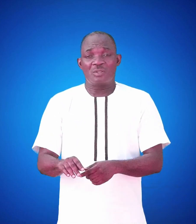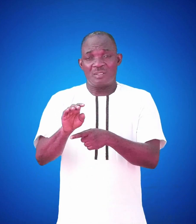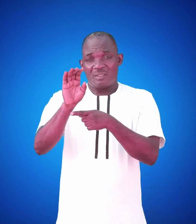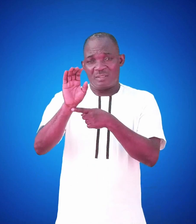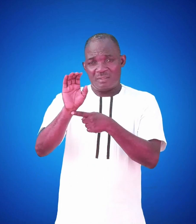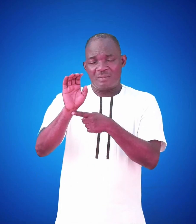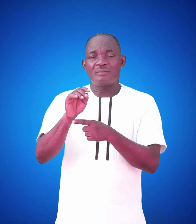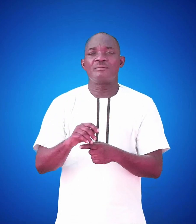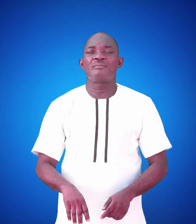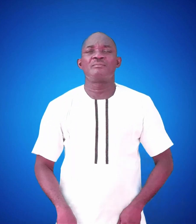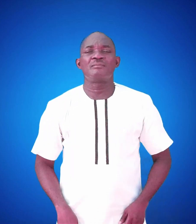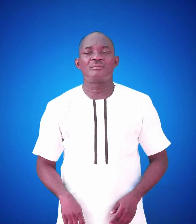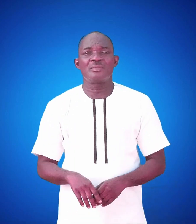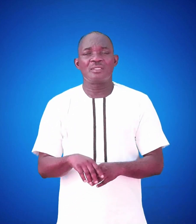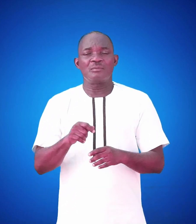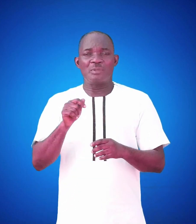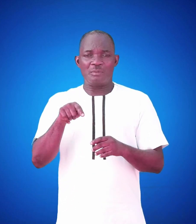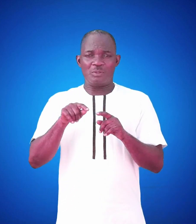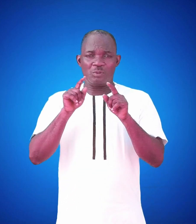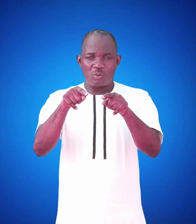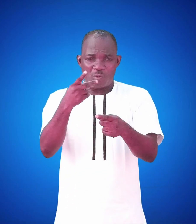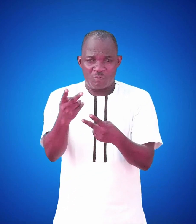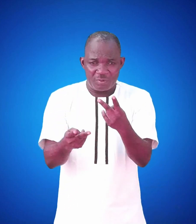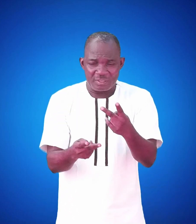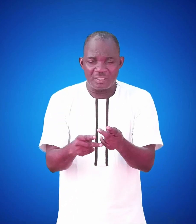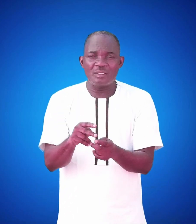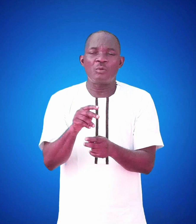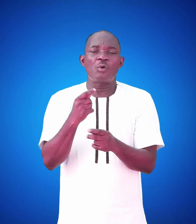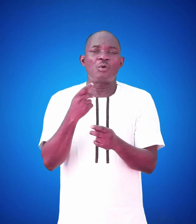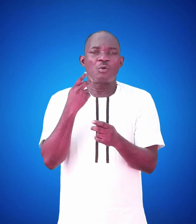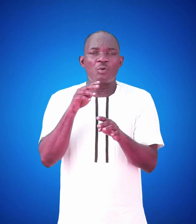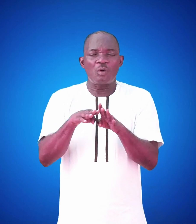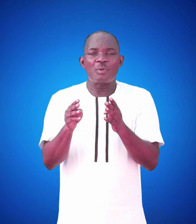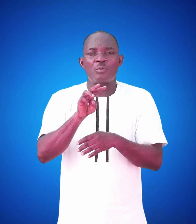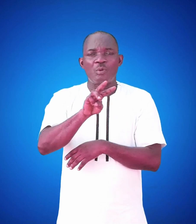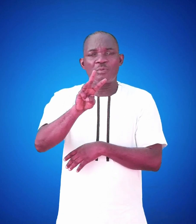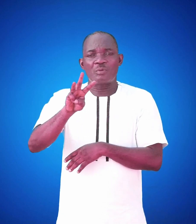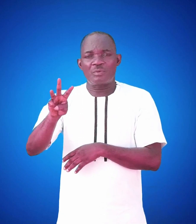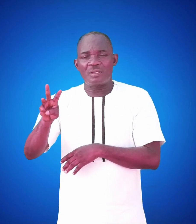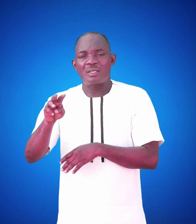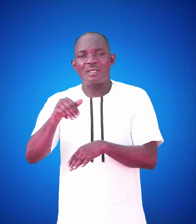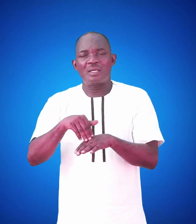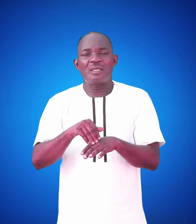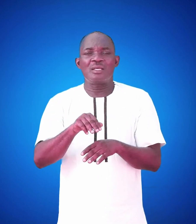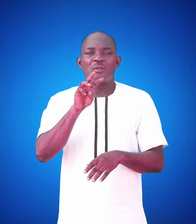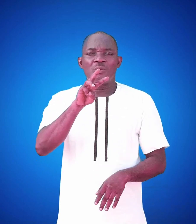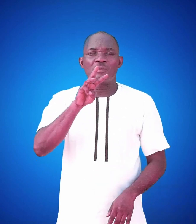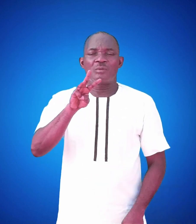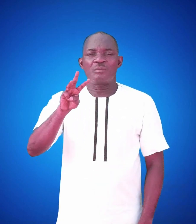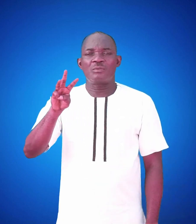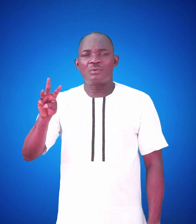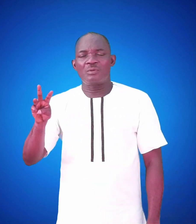C. Visiting our website at